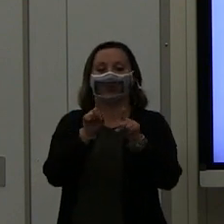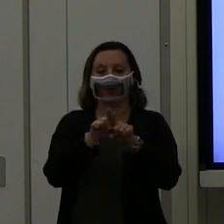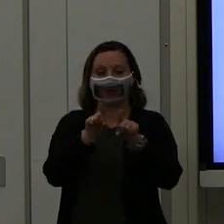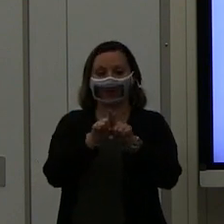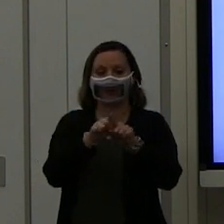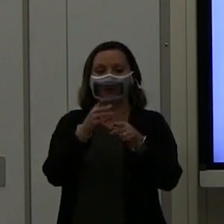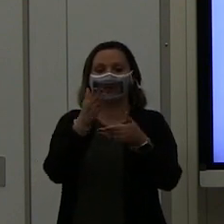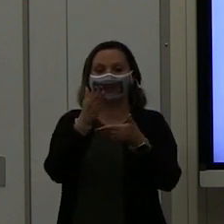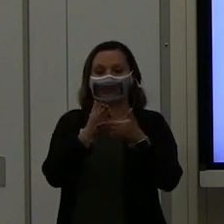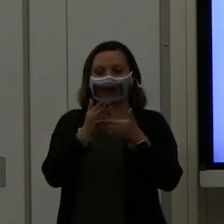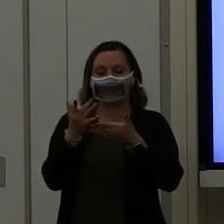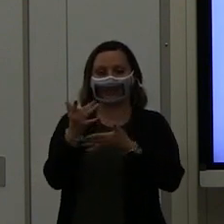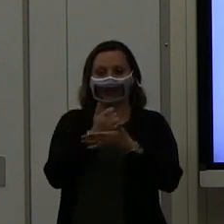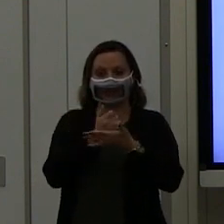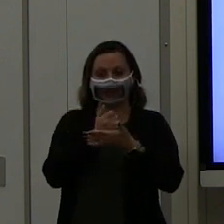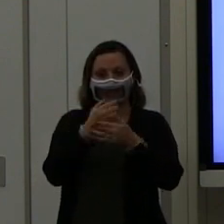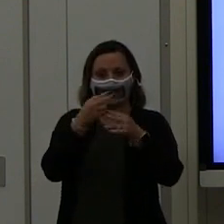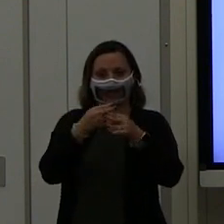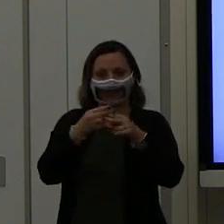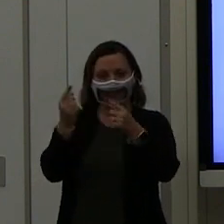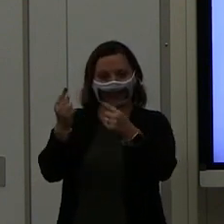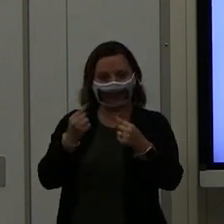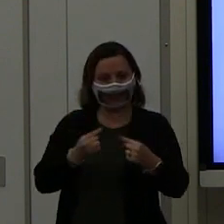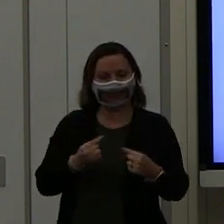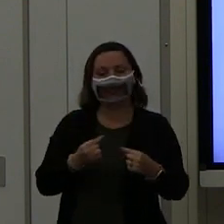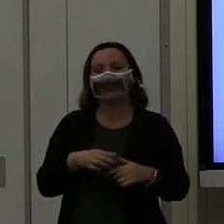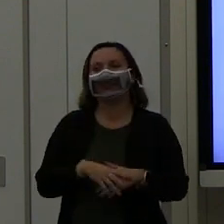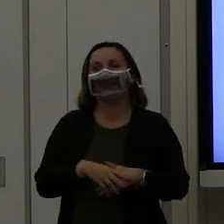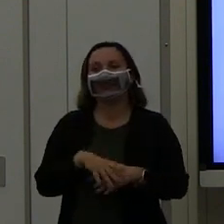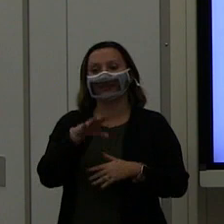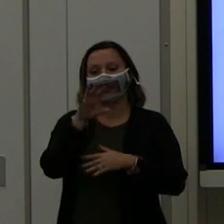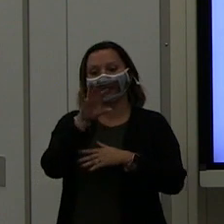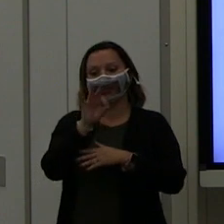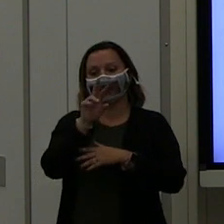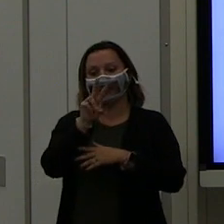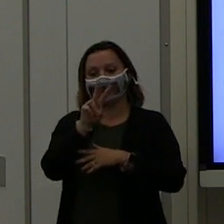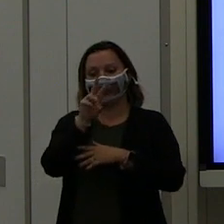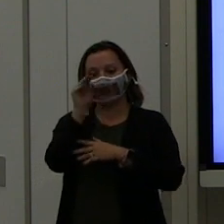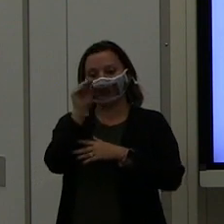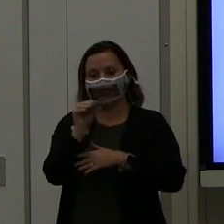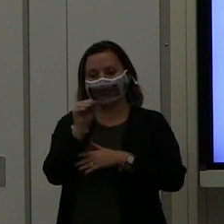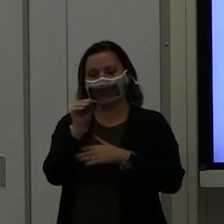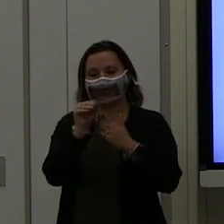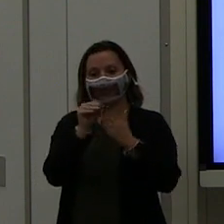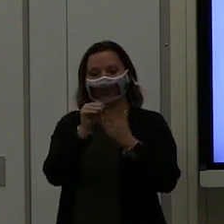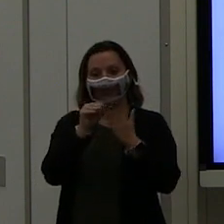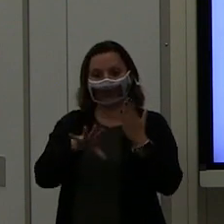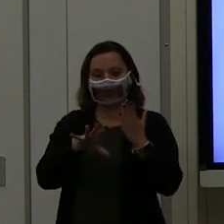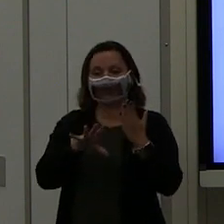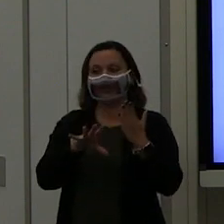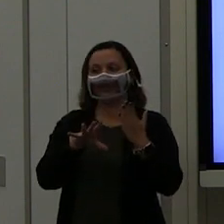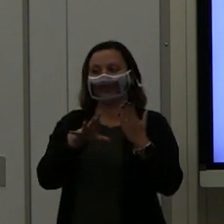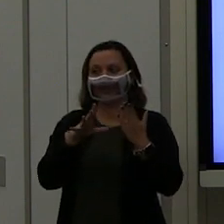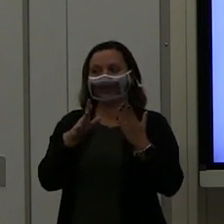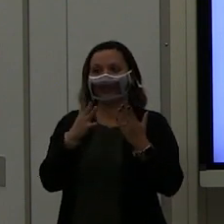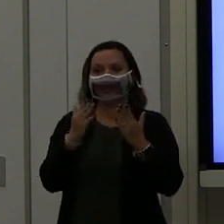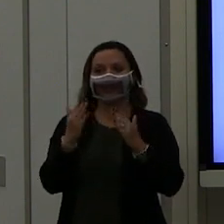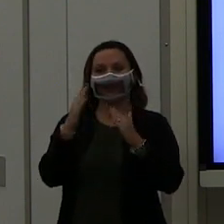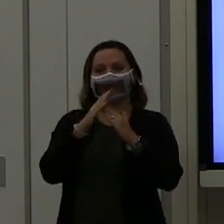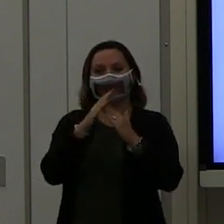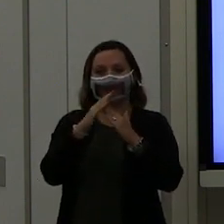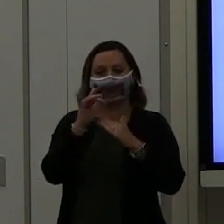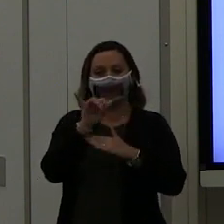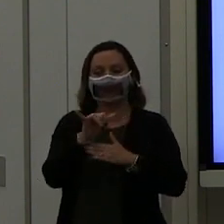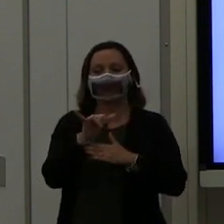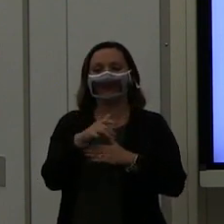for us. So 92% of students met that benchmark of attending 90% of the time or more,